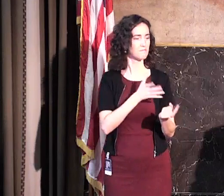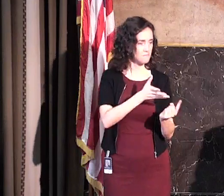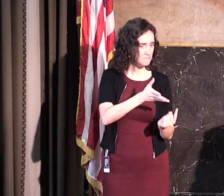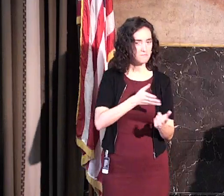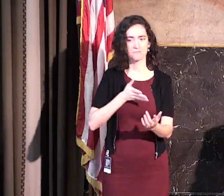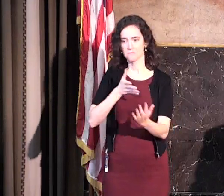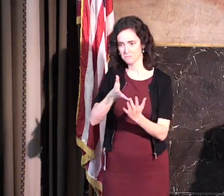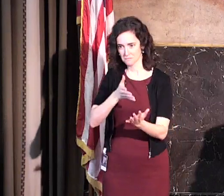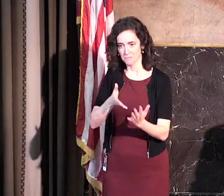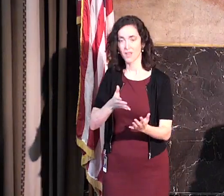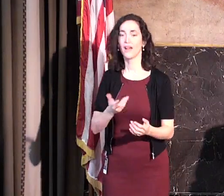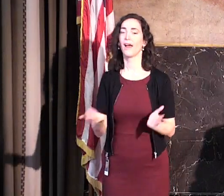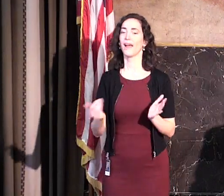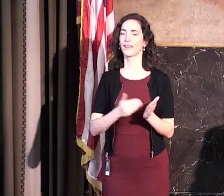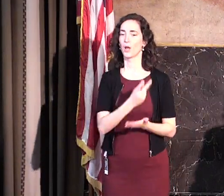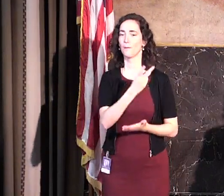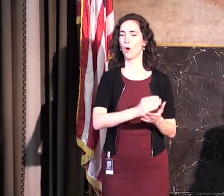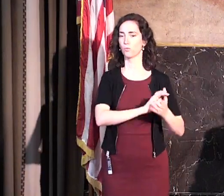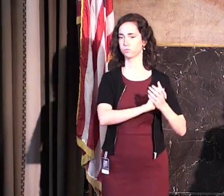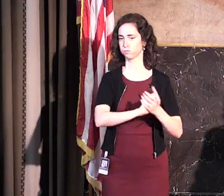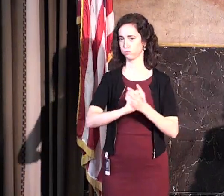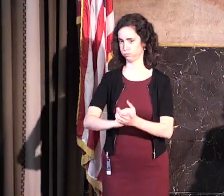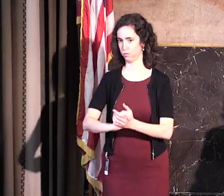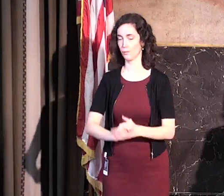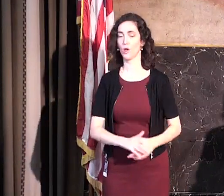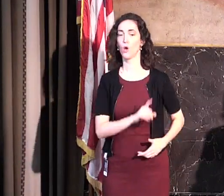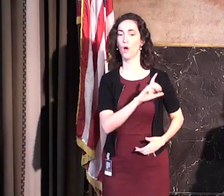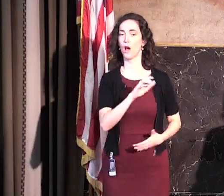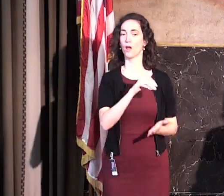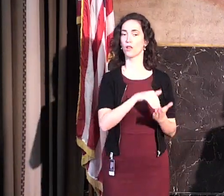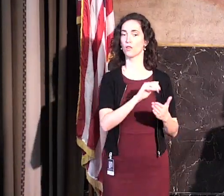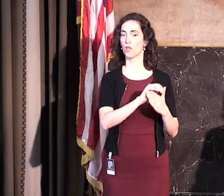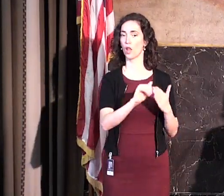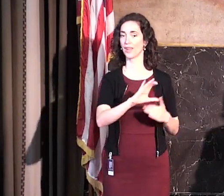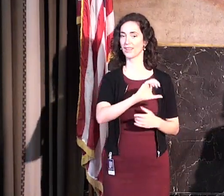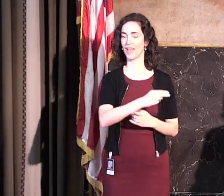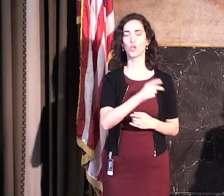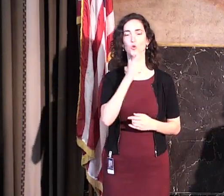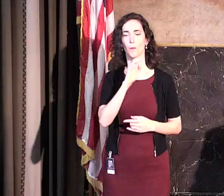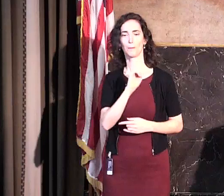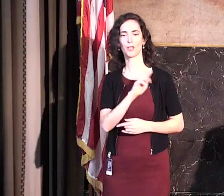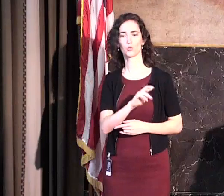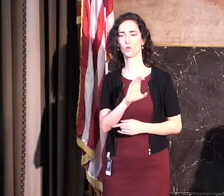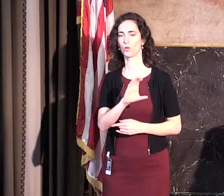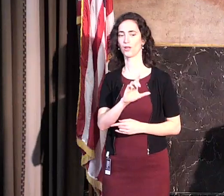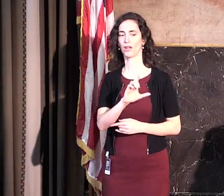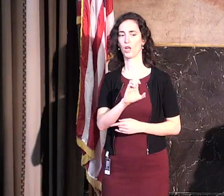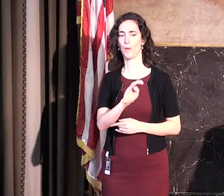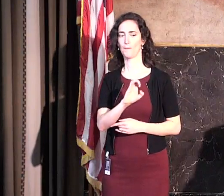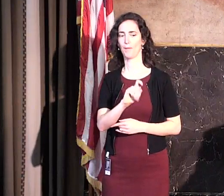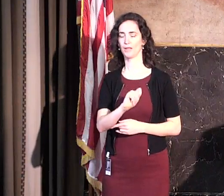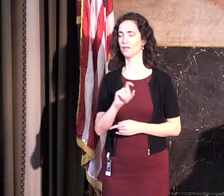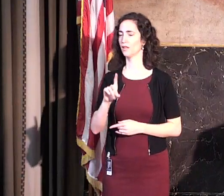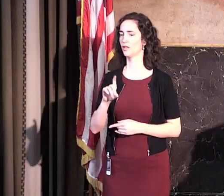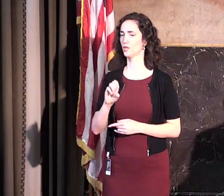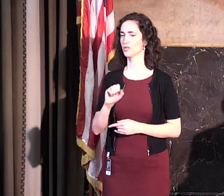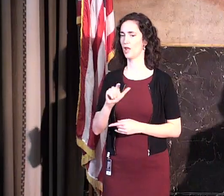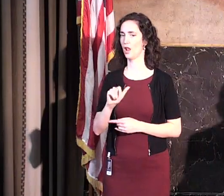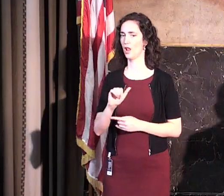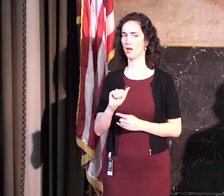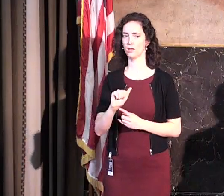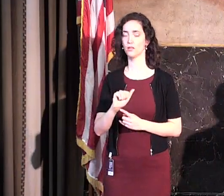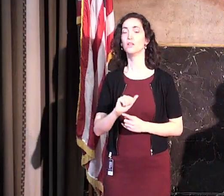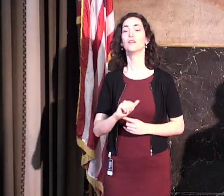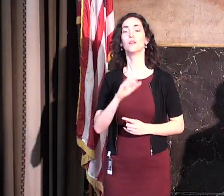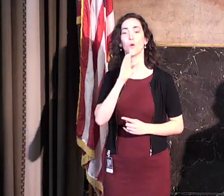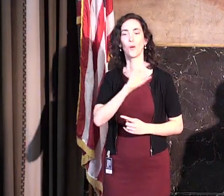again today. The $100,000 cash winner was Mr. Clement DeSala, an 82-year-old gentleman